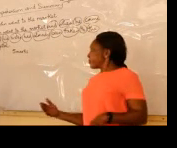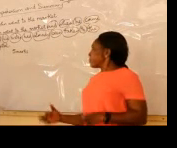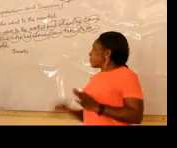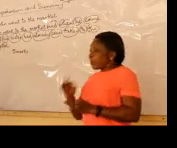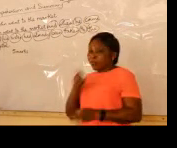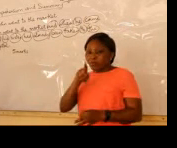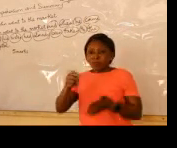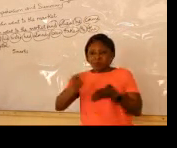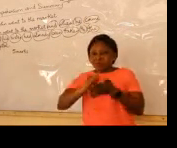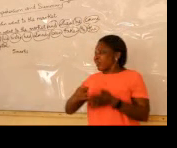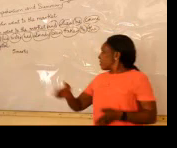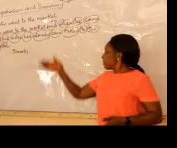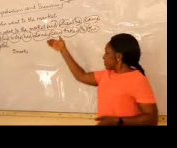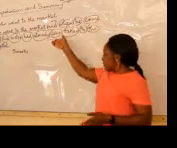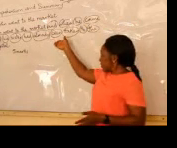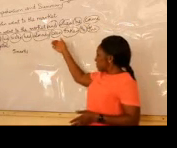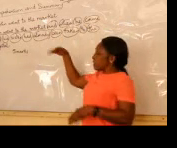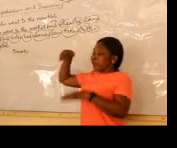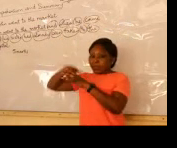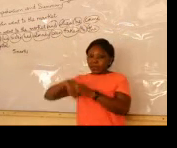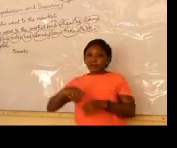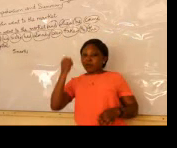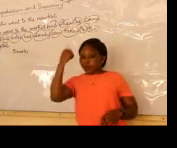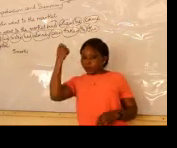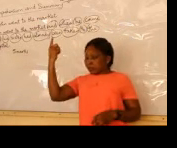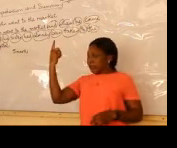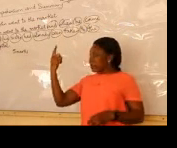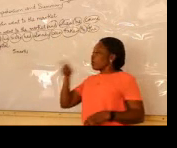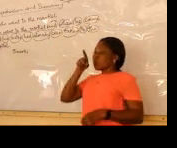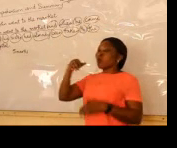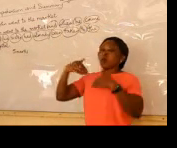write this in comprehension, you get full marks.